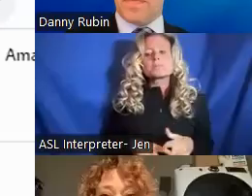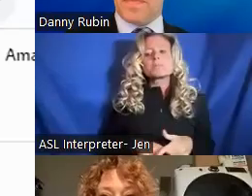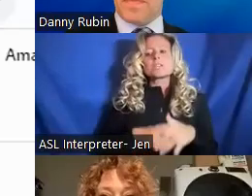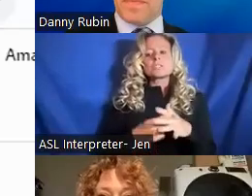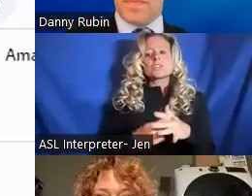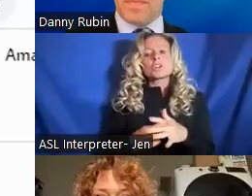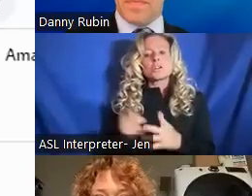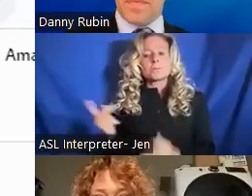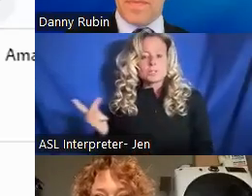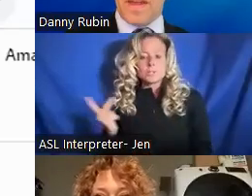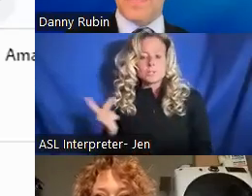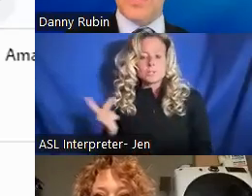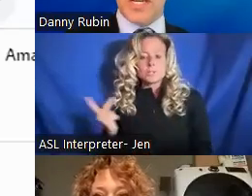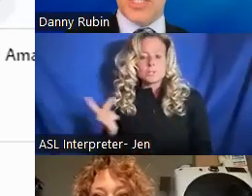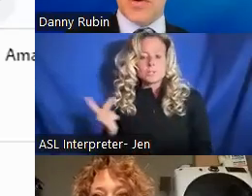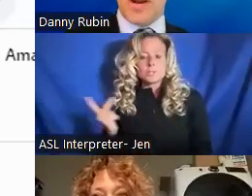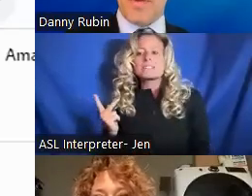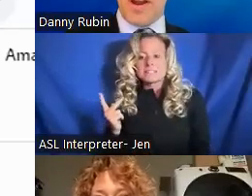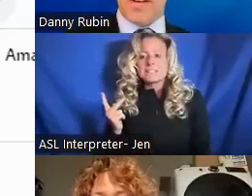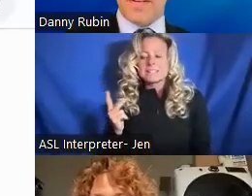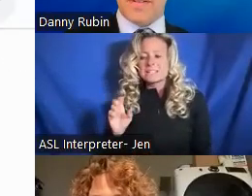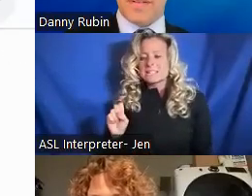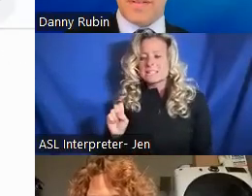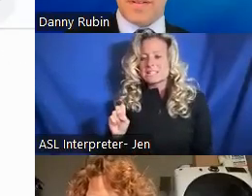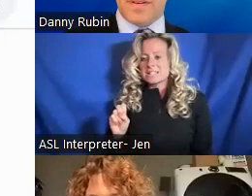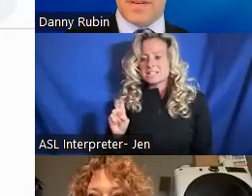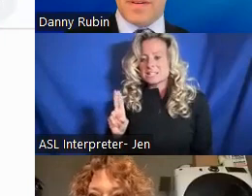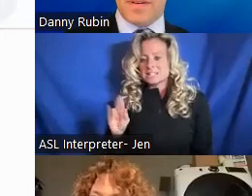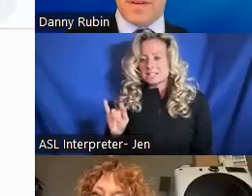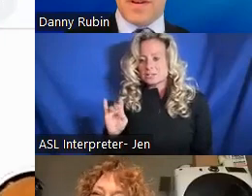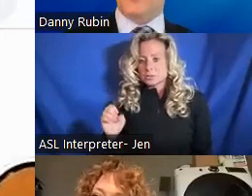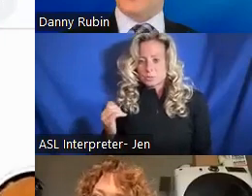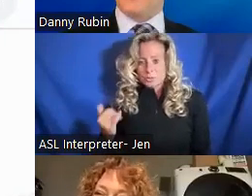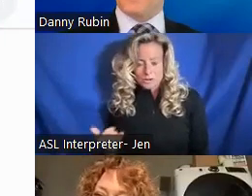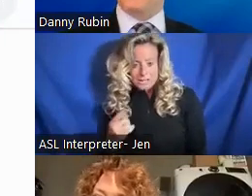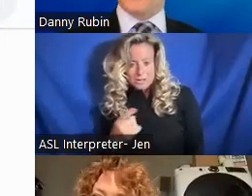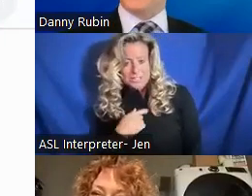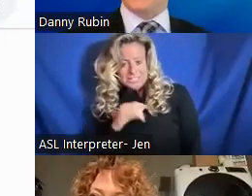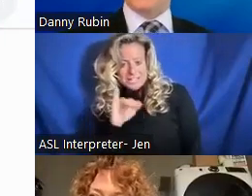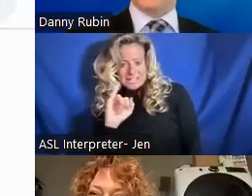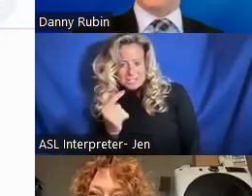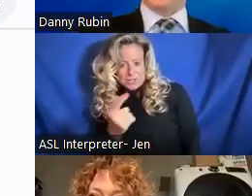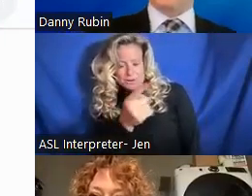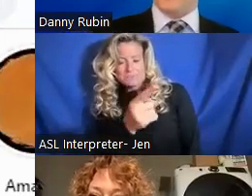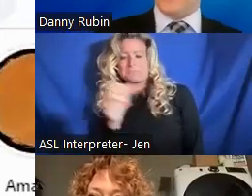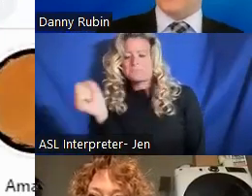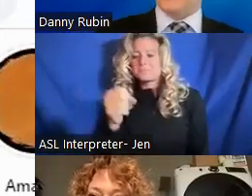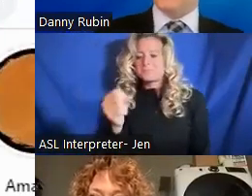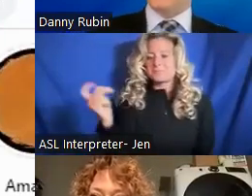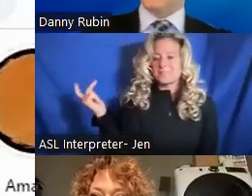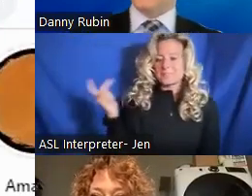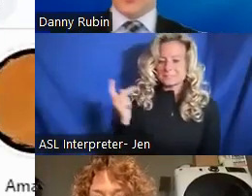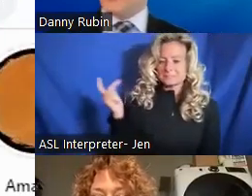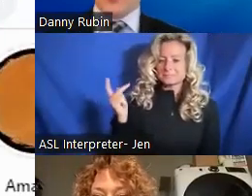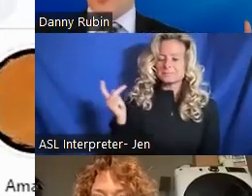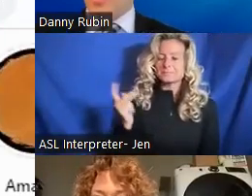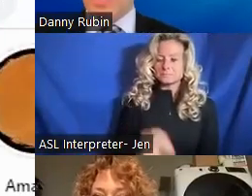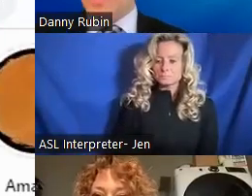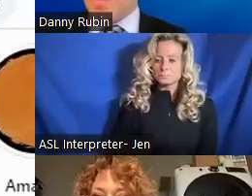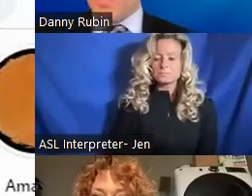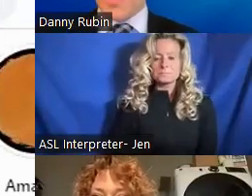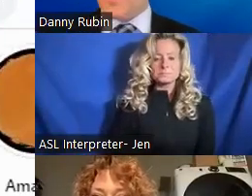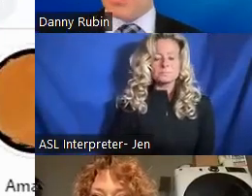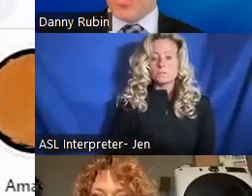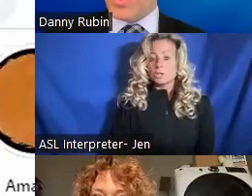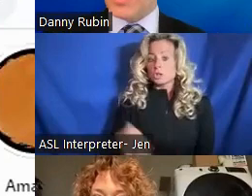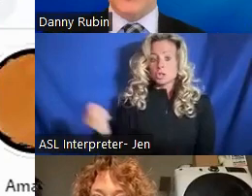suite. And this is the Instagram, right? Yep, that's us. Okay, great. So I want to talk through that. So you're all